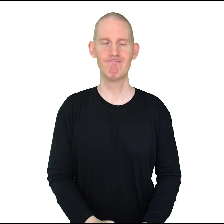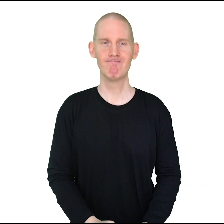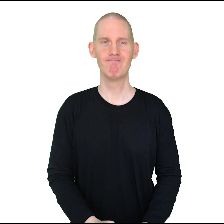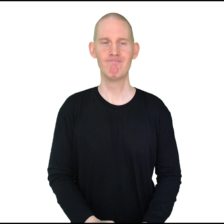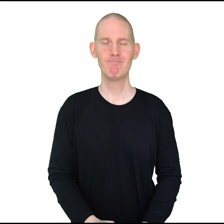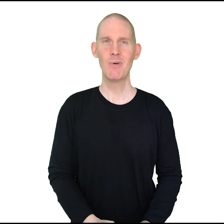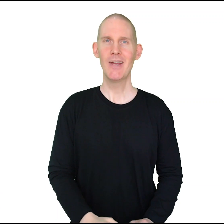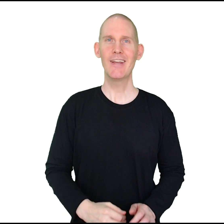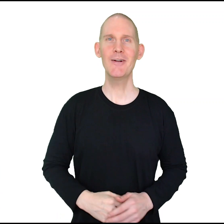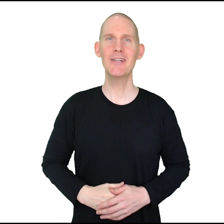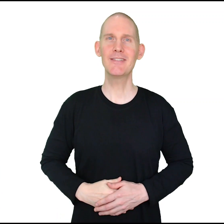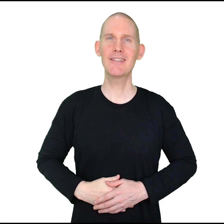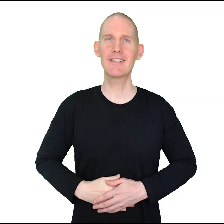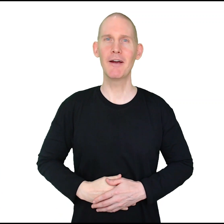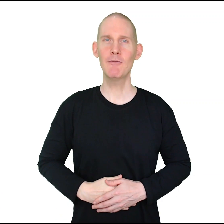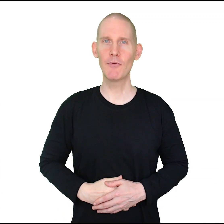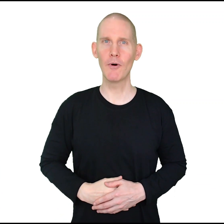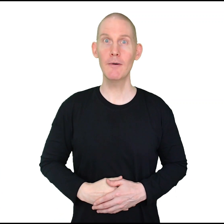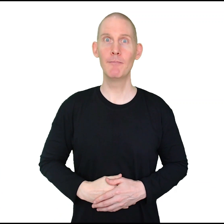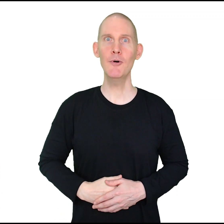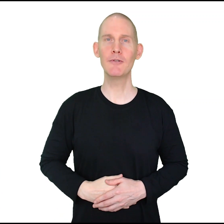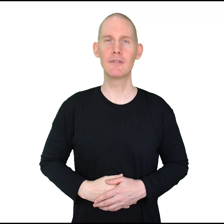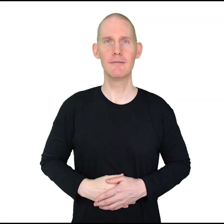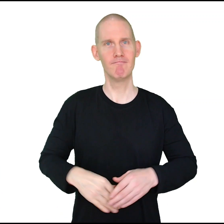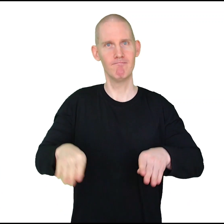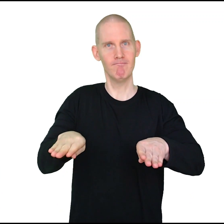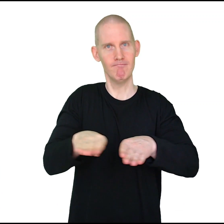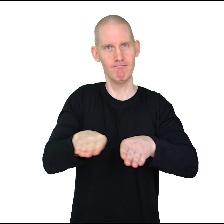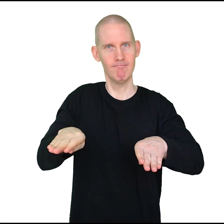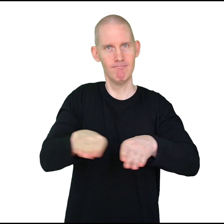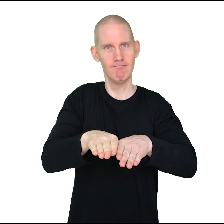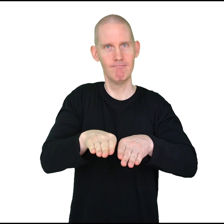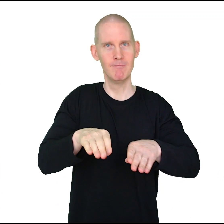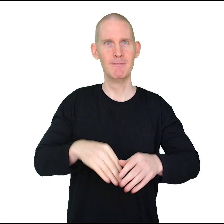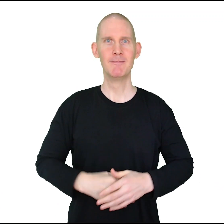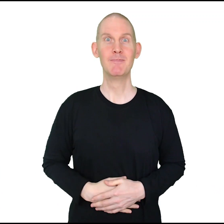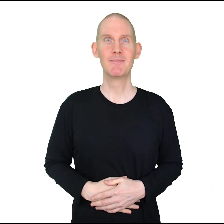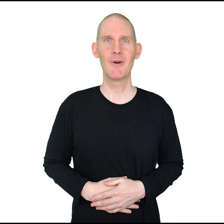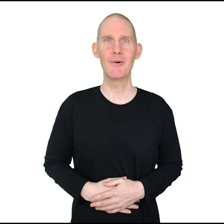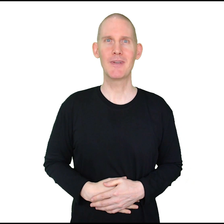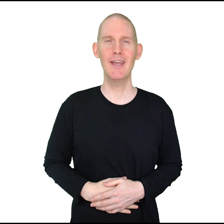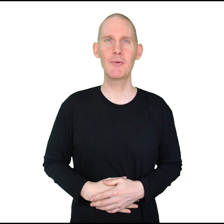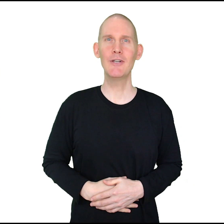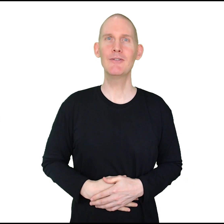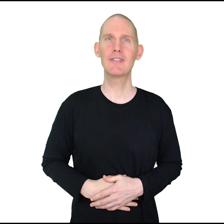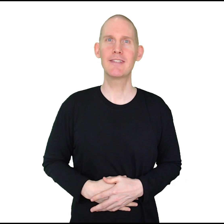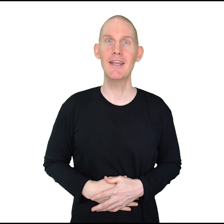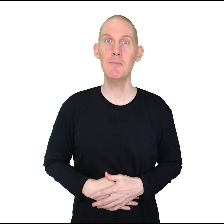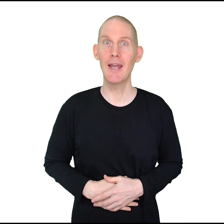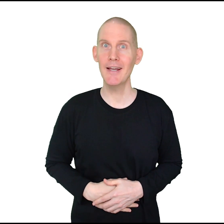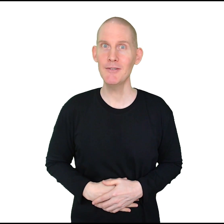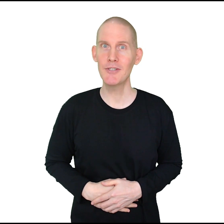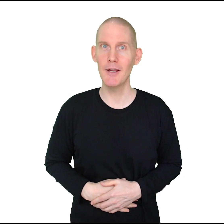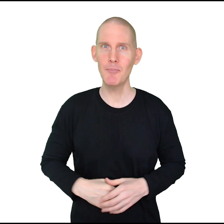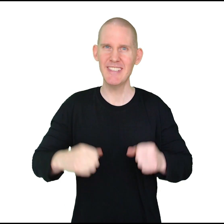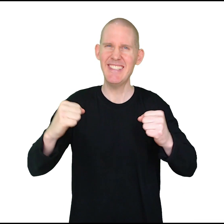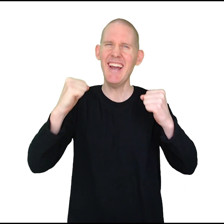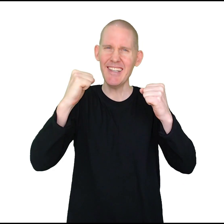Here is the sign for boots. Okay, we're going to use the same hand shape, yes,